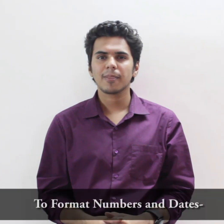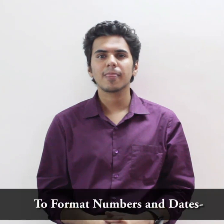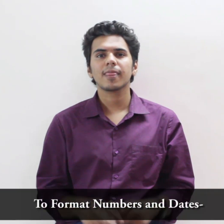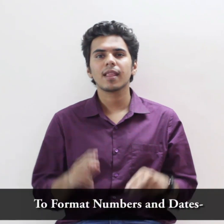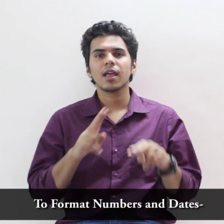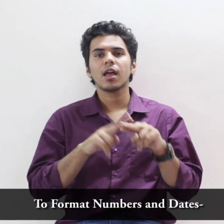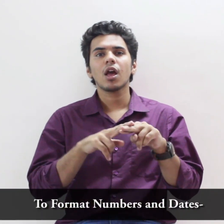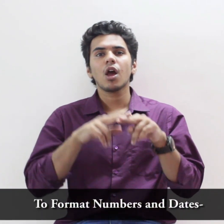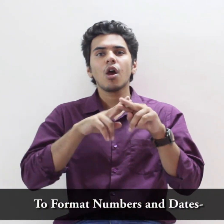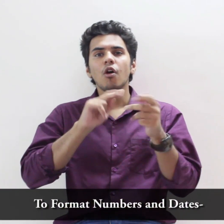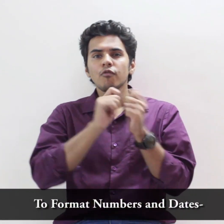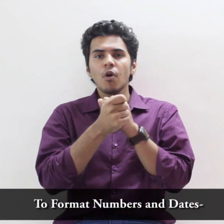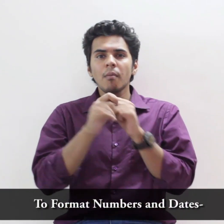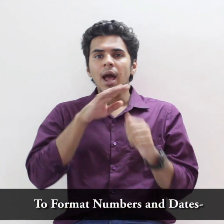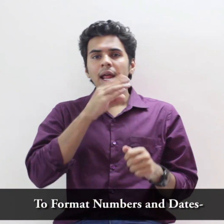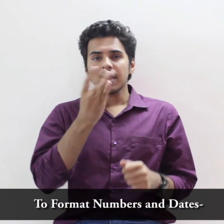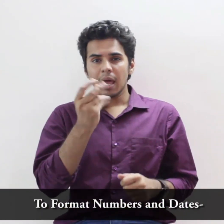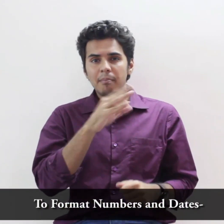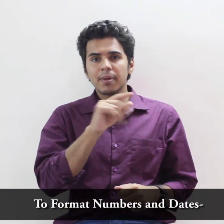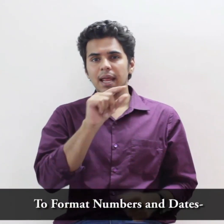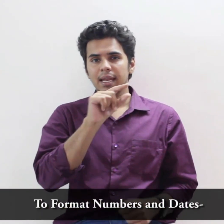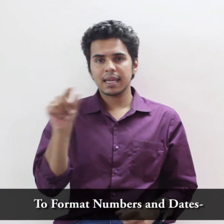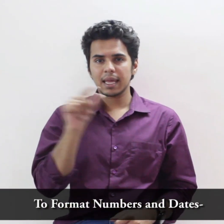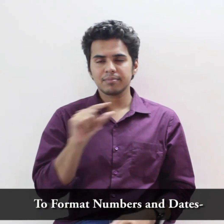To format numbers and dates.